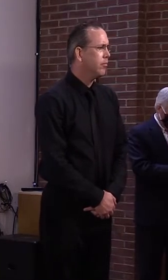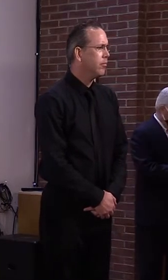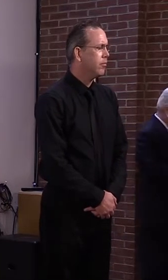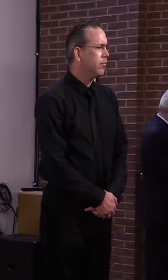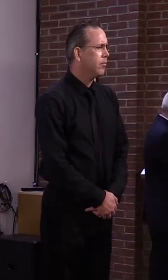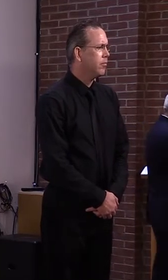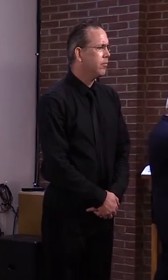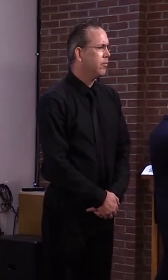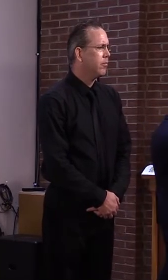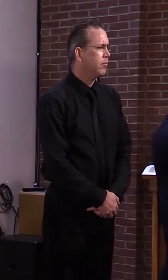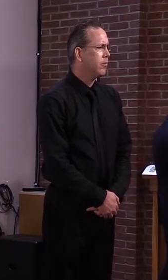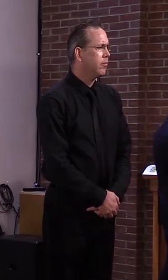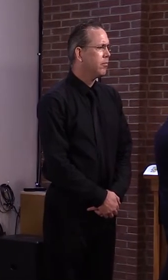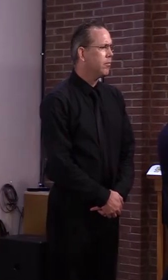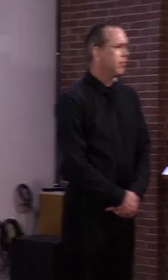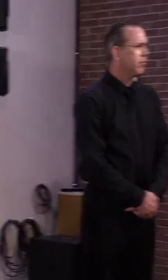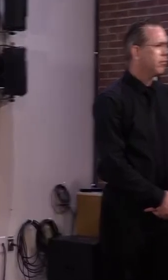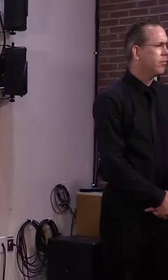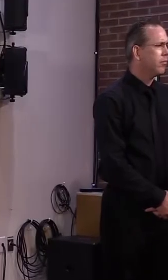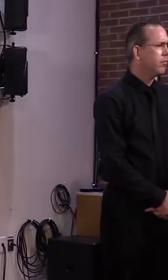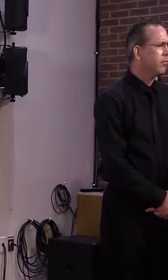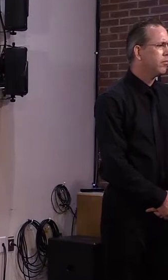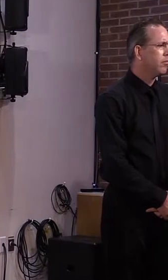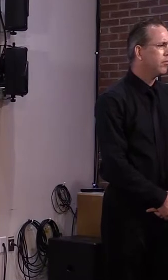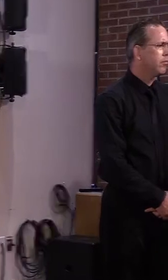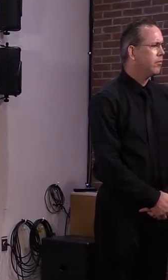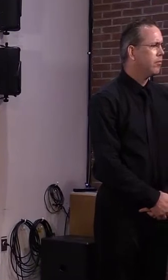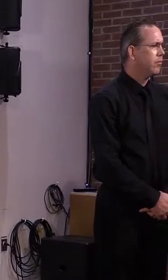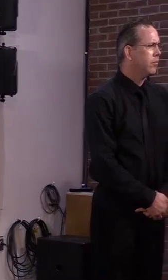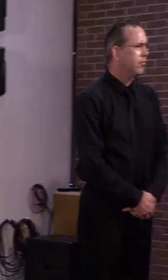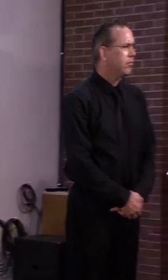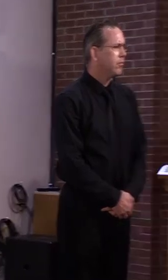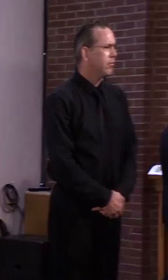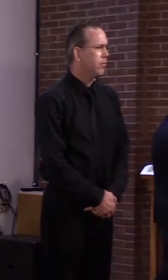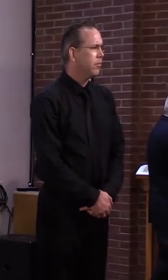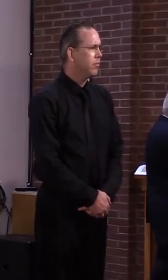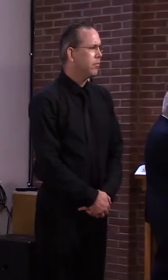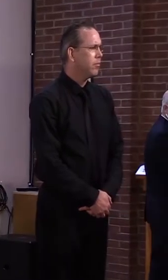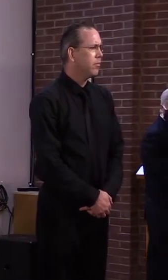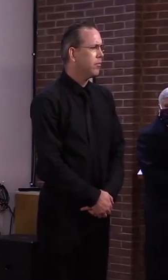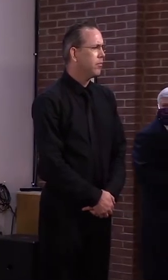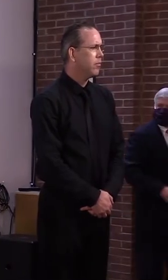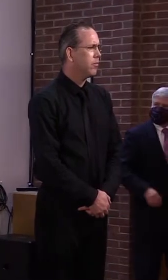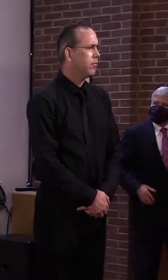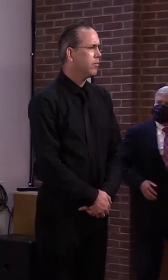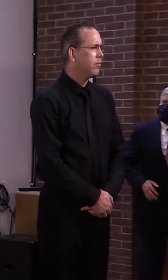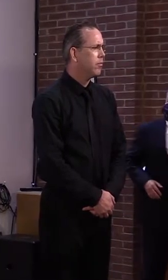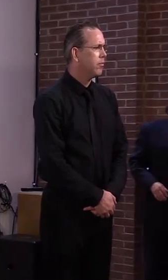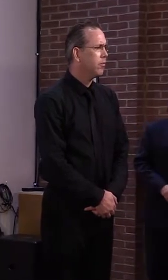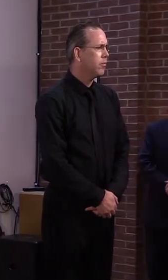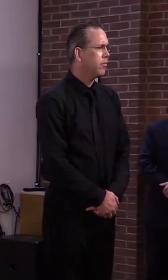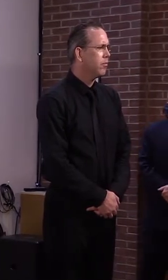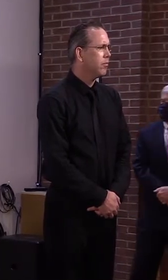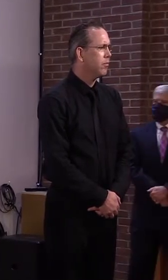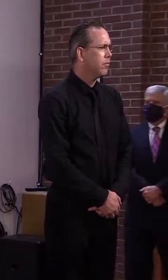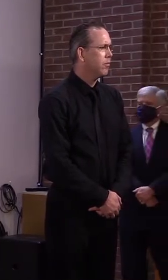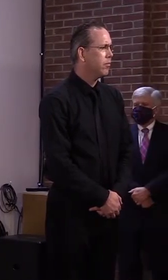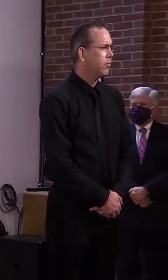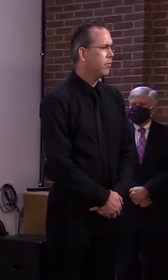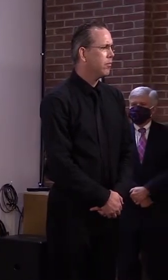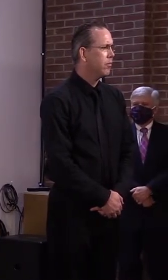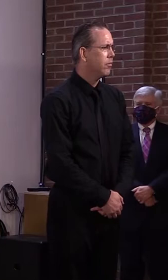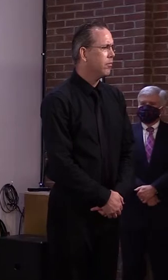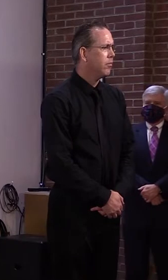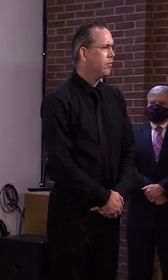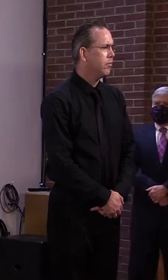when it comes to withholding COVID information in the schools itself. And you probably know that your